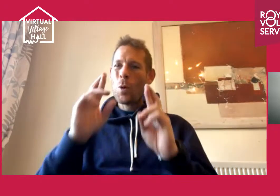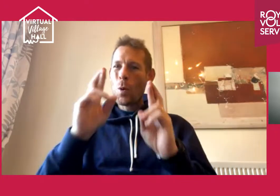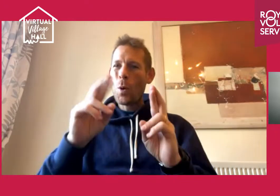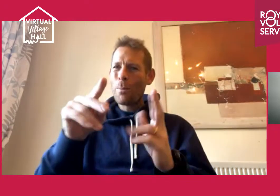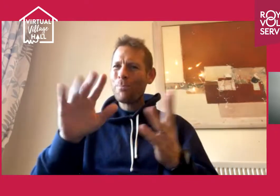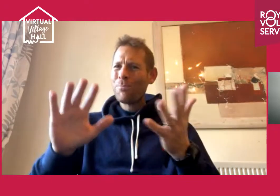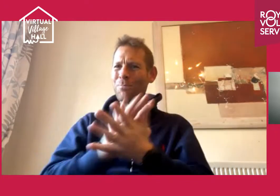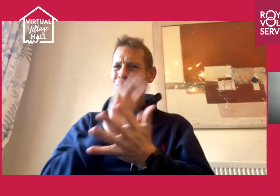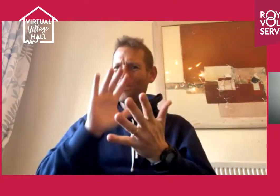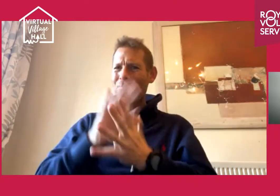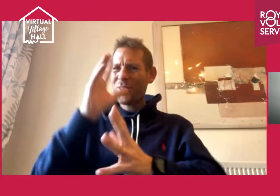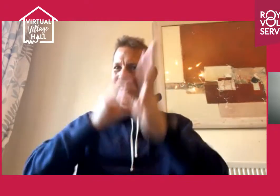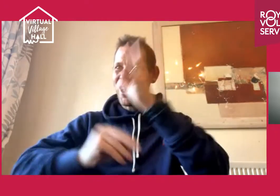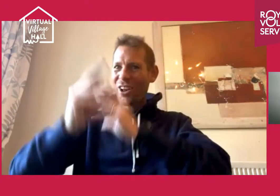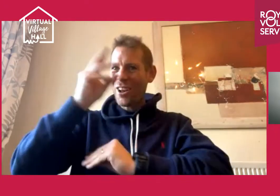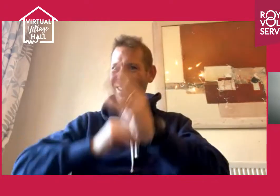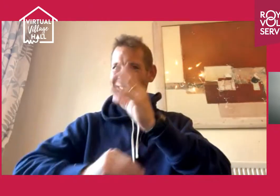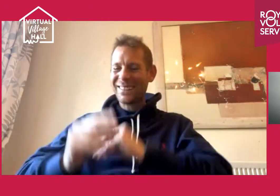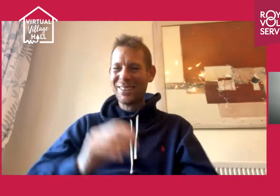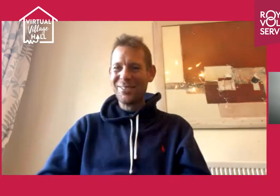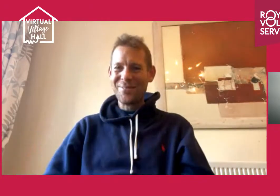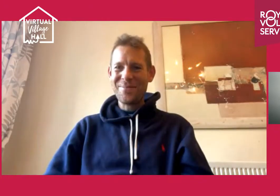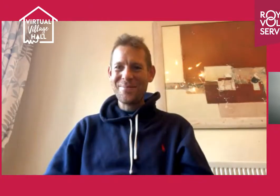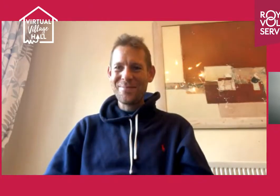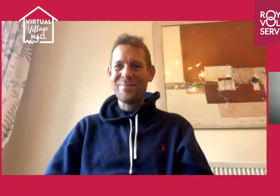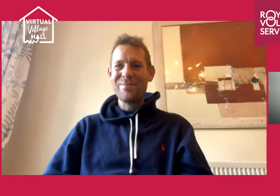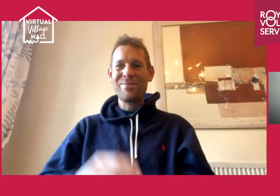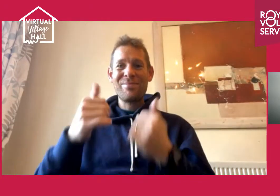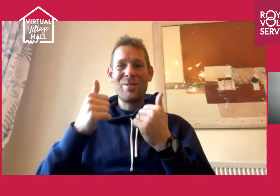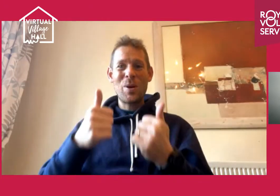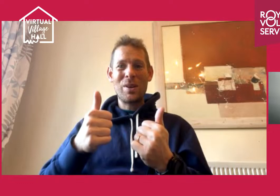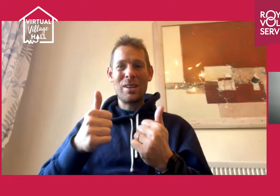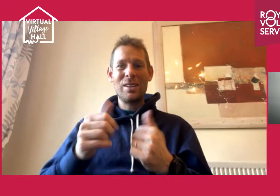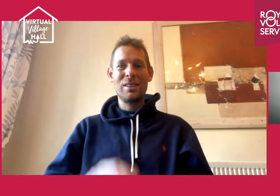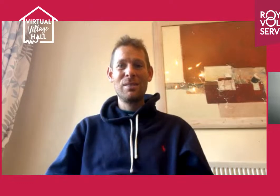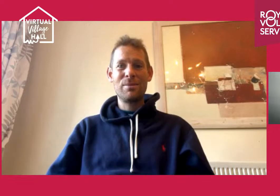today. Hopefully everyone really enjoyed learning animals today in our session.